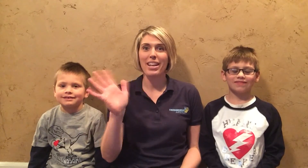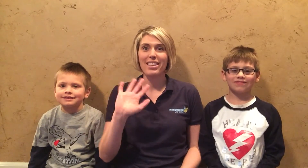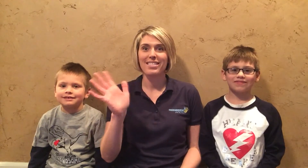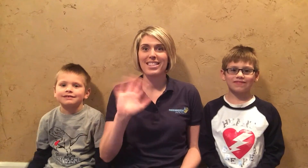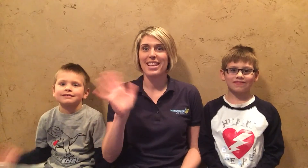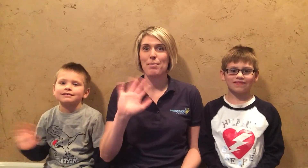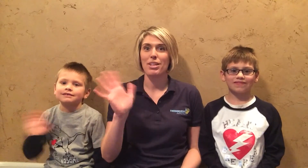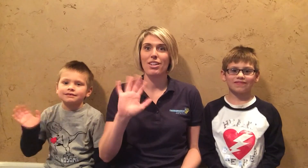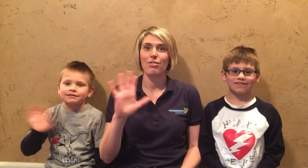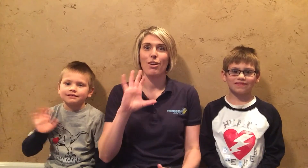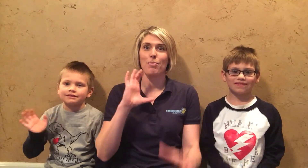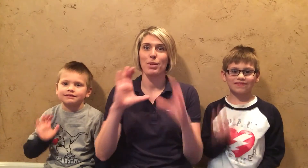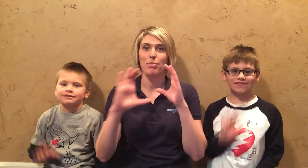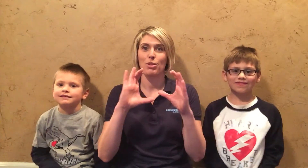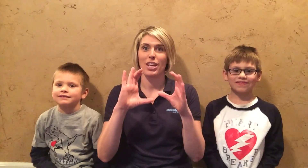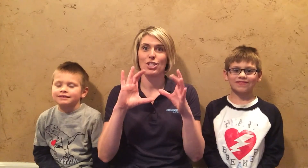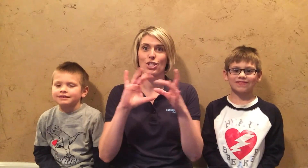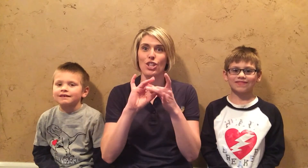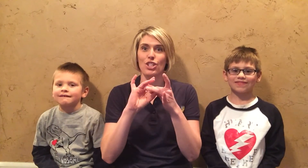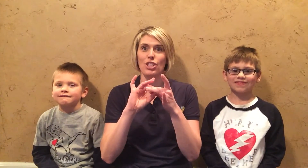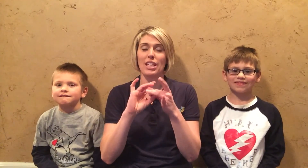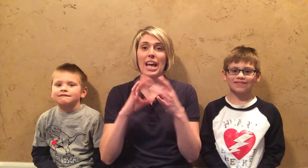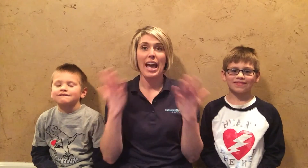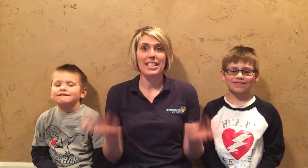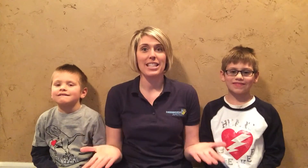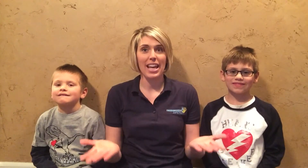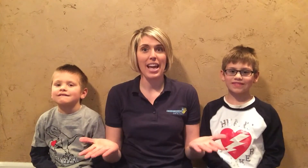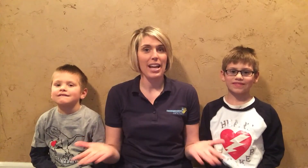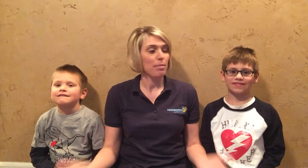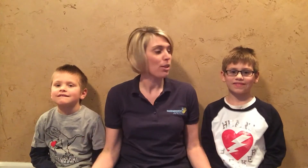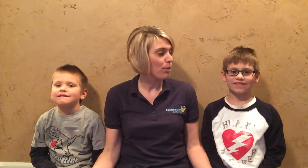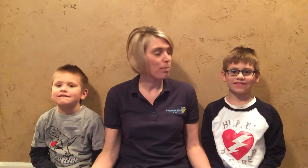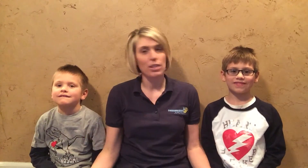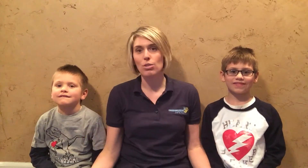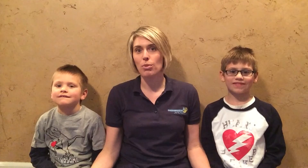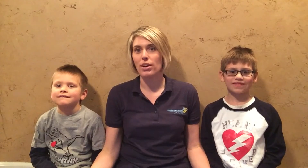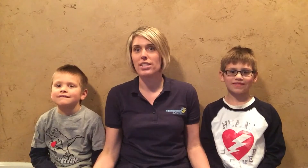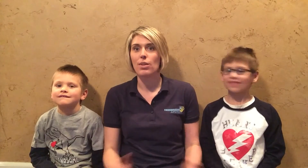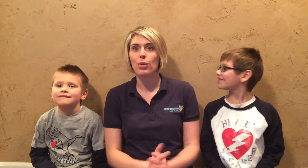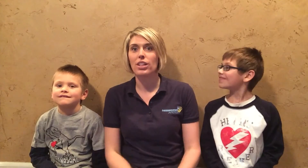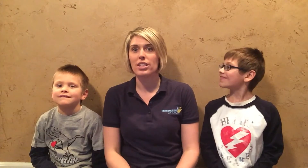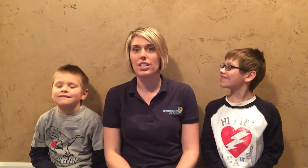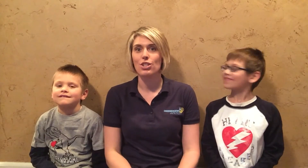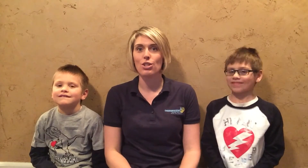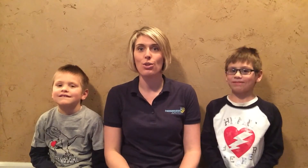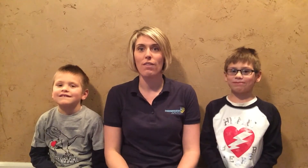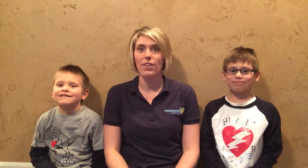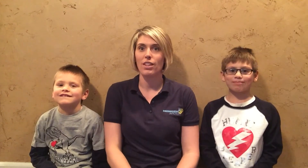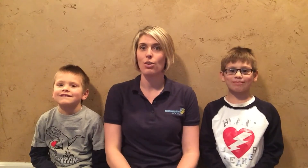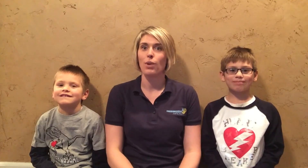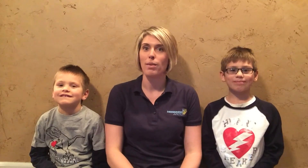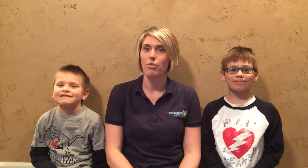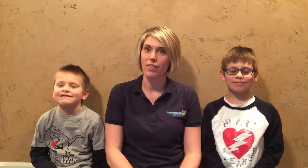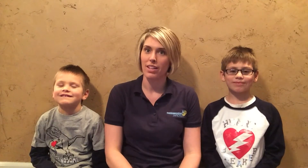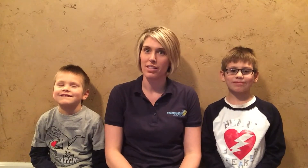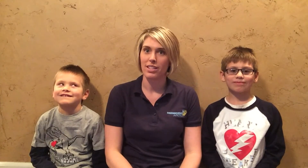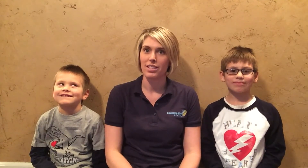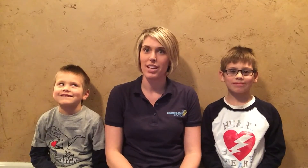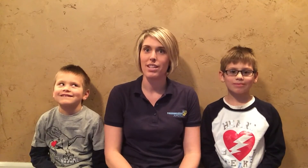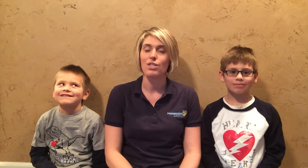everybody. It's Abby Cook from Communication Junction. And today I'm here with my two boys and we're going to teach you a fun little rhyme for Valentine's Day. So